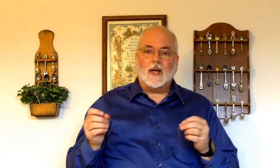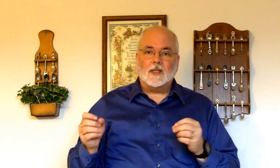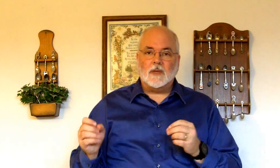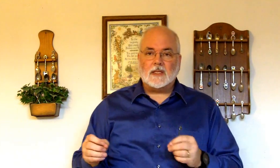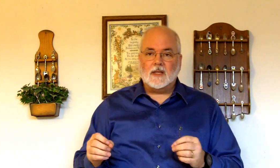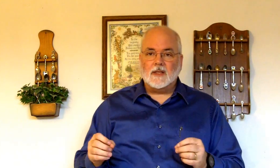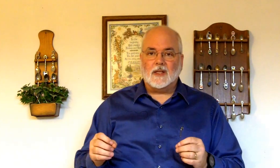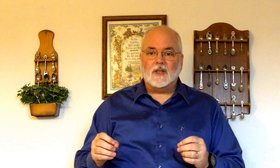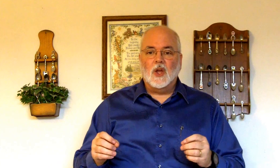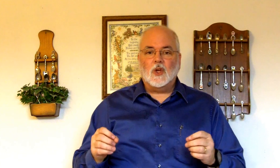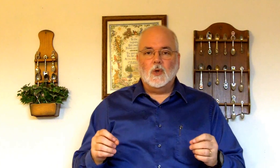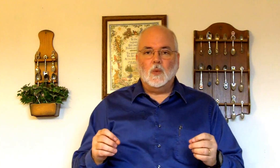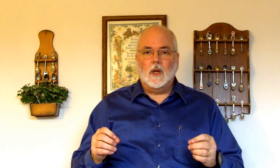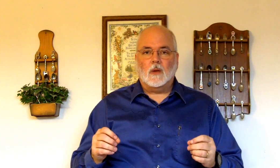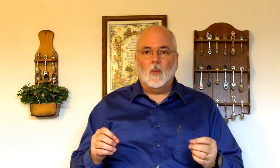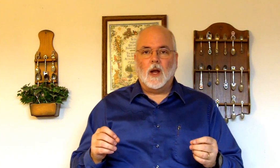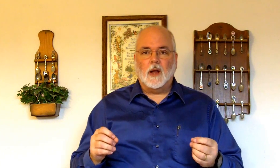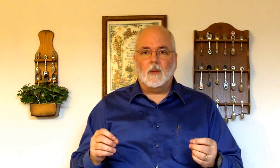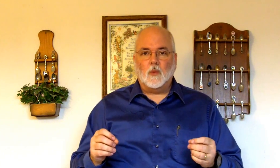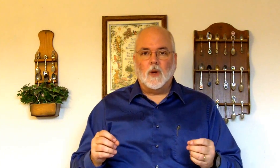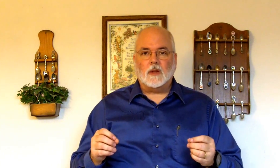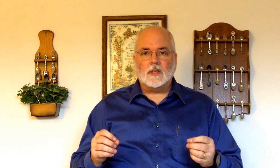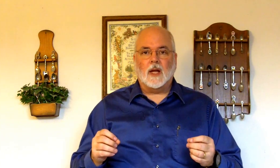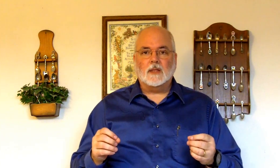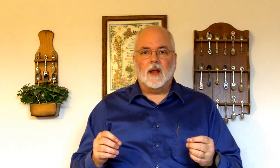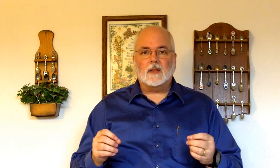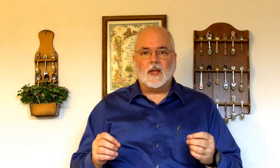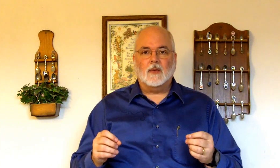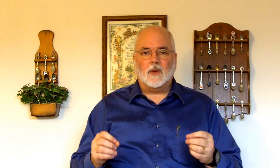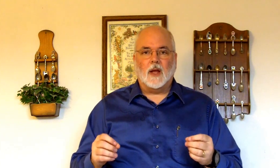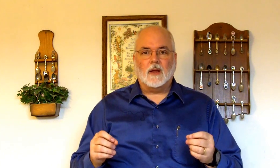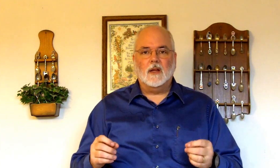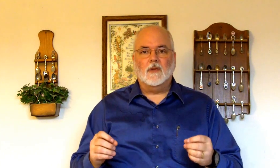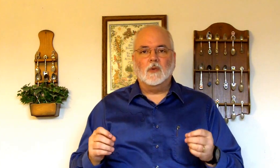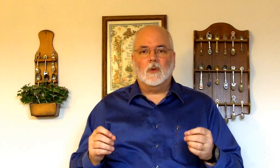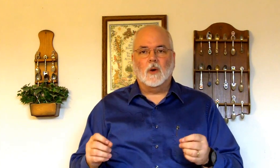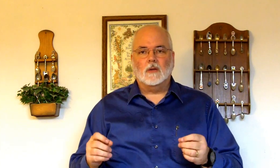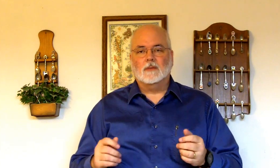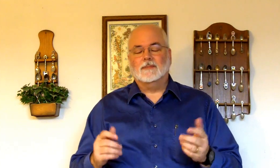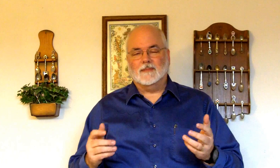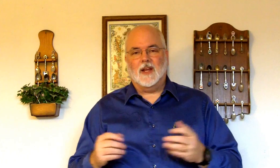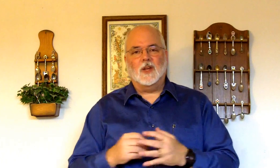them in sentences, you will wind up with signs that sound like individual words. And you don't want